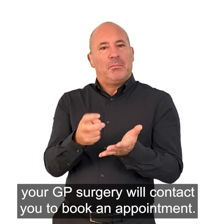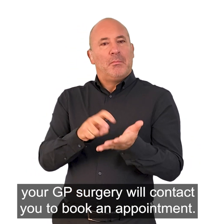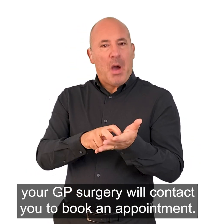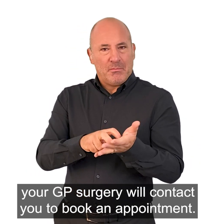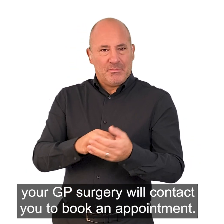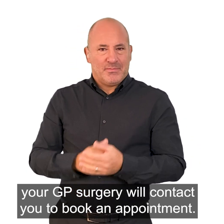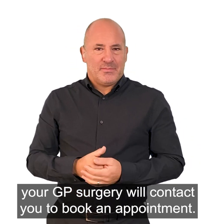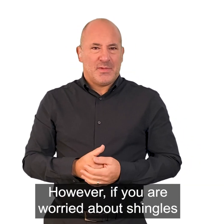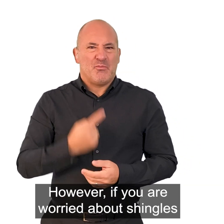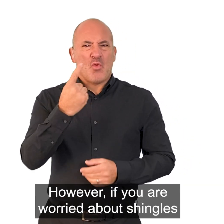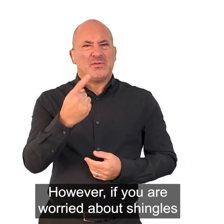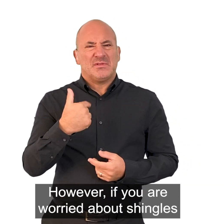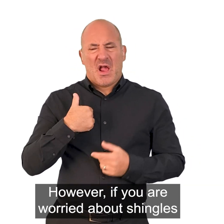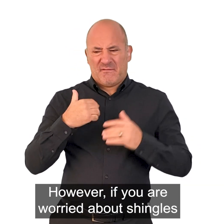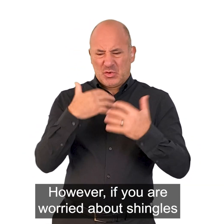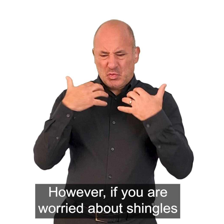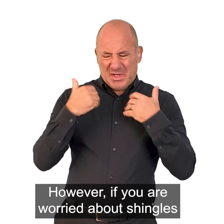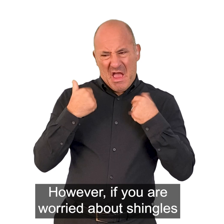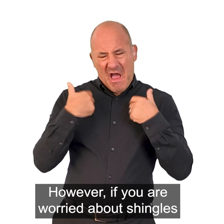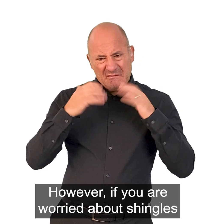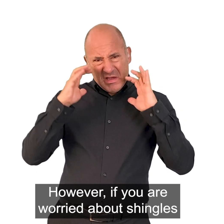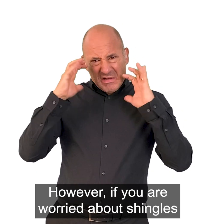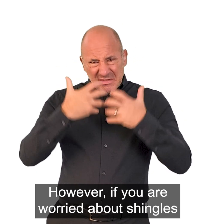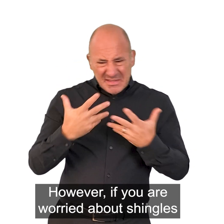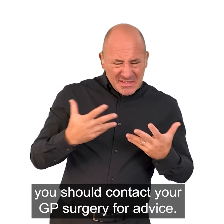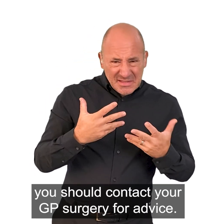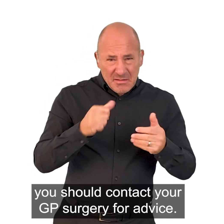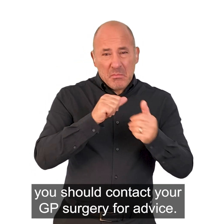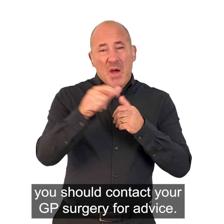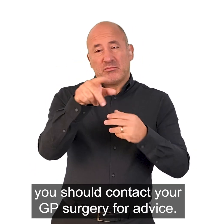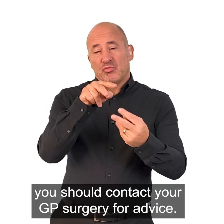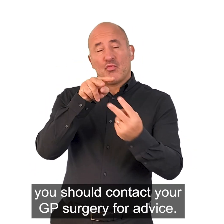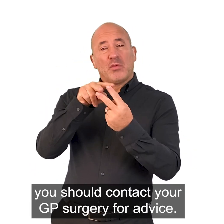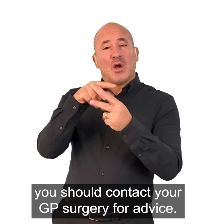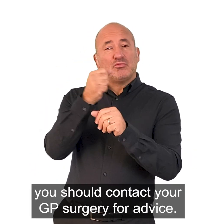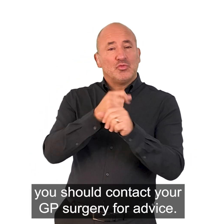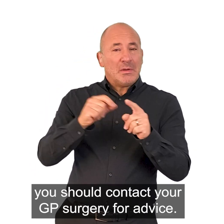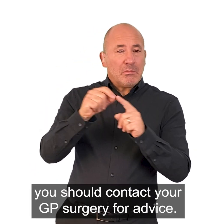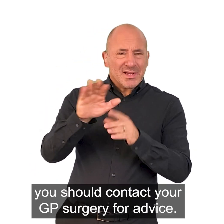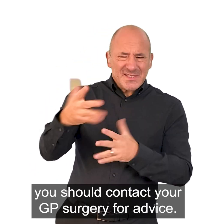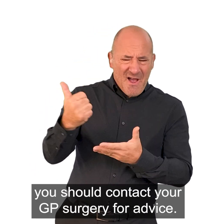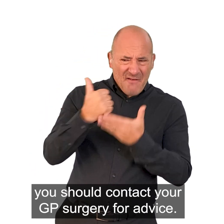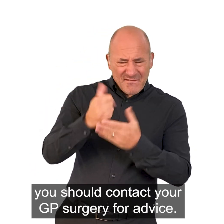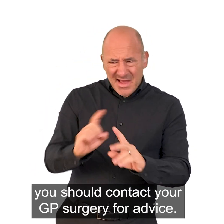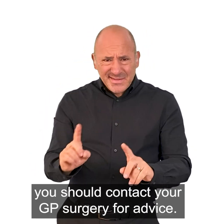appointment. However, if you are worried about shingles, you should contact your GP surgery for advice.